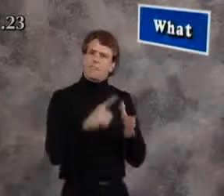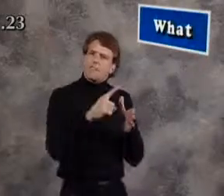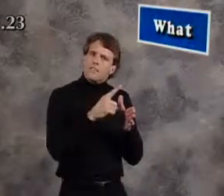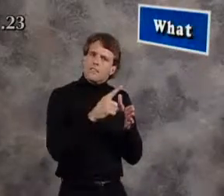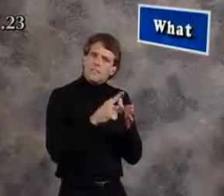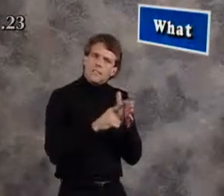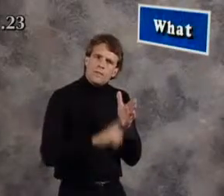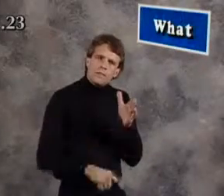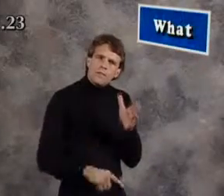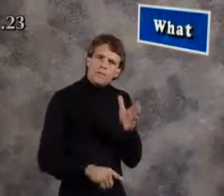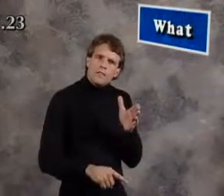What?